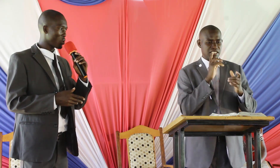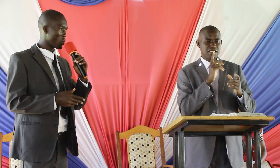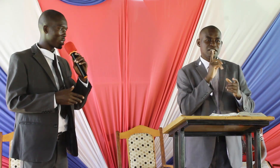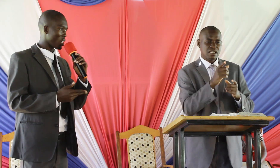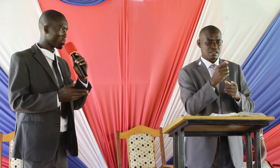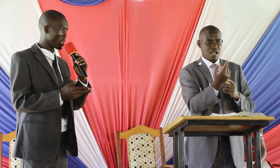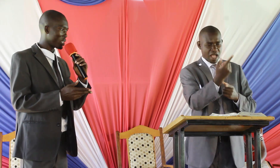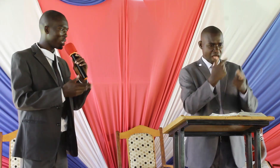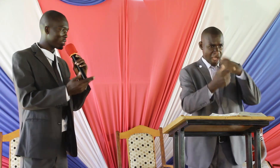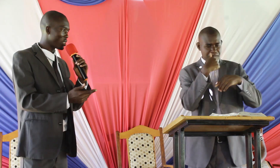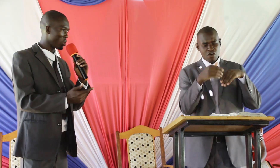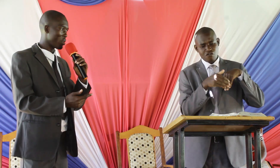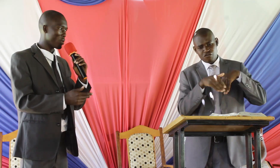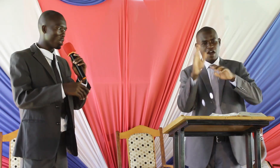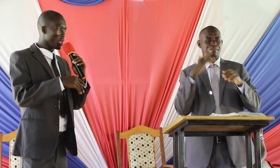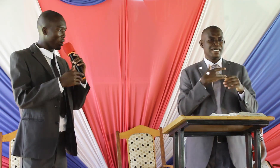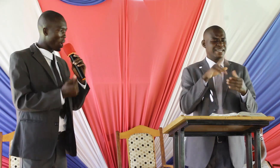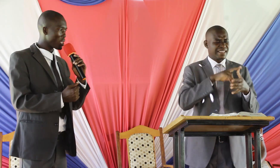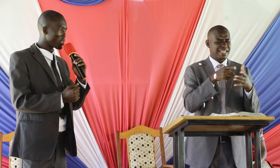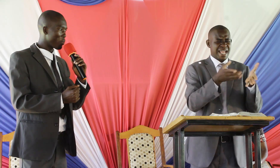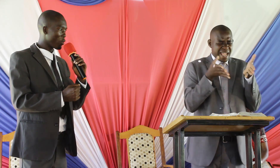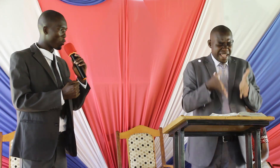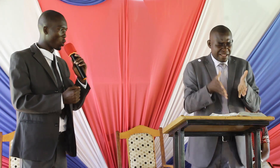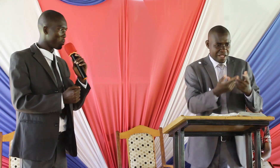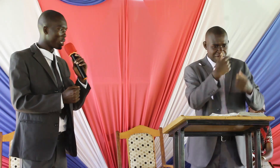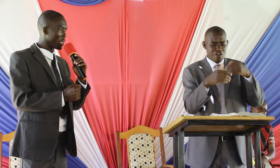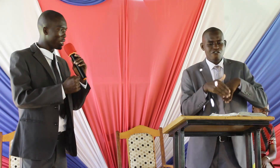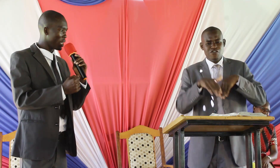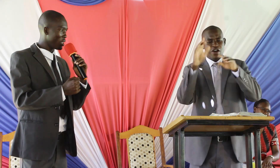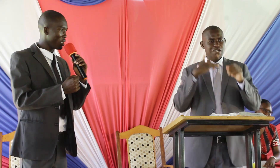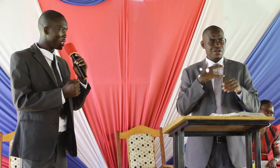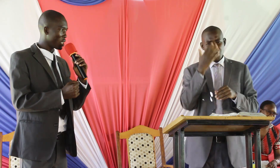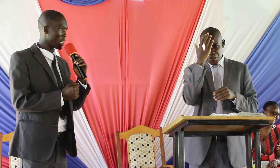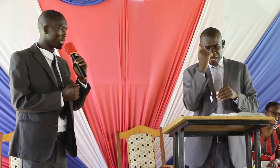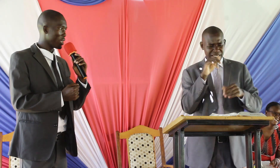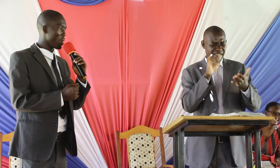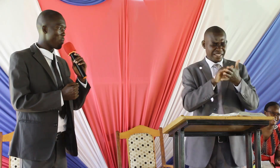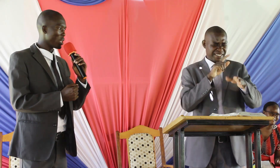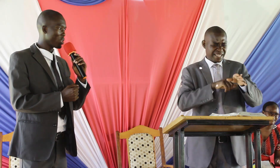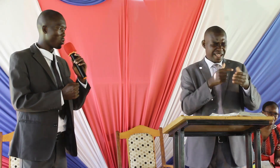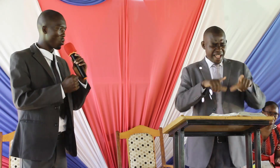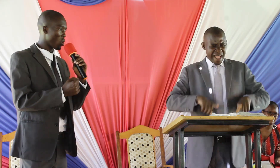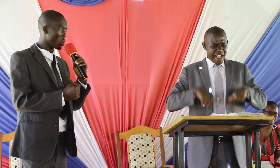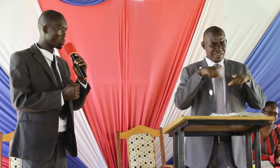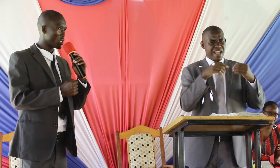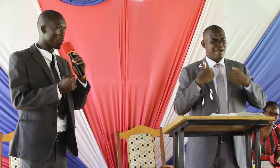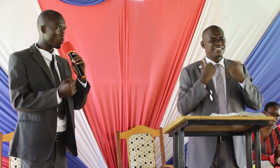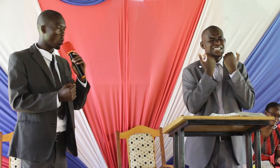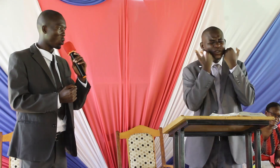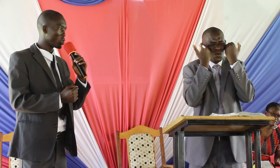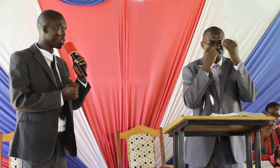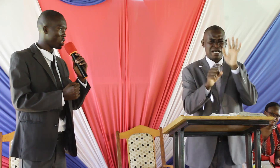This Matthew was a tax collector, and he said to him, rise up and follow me. Then immediately Matthew rose